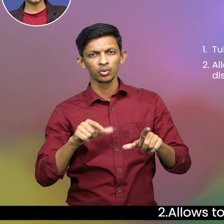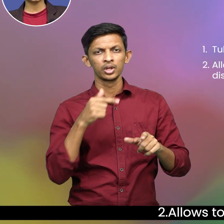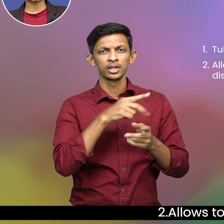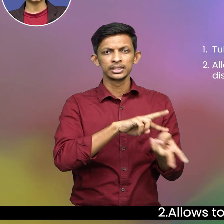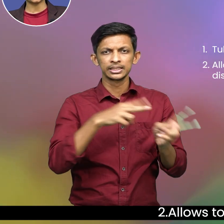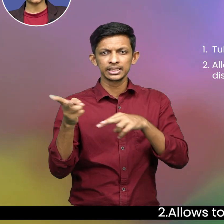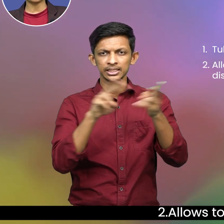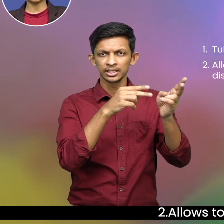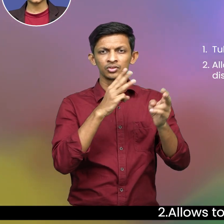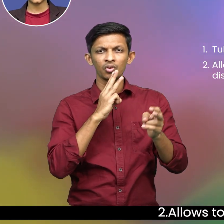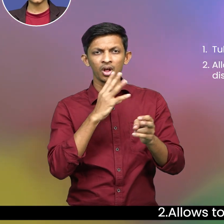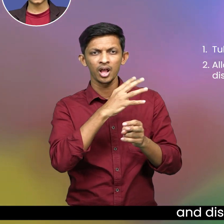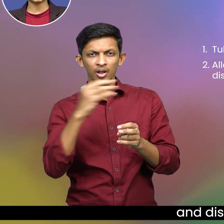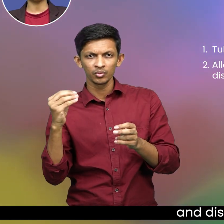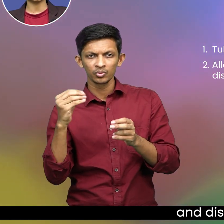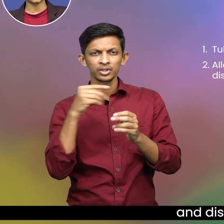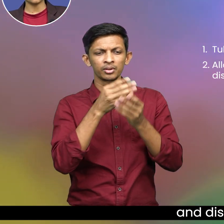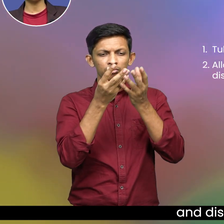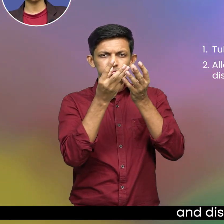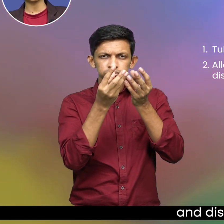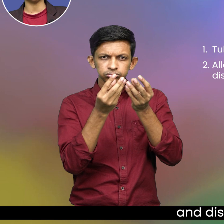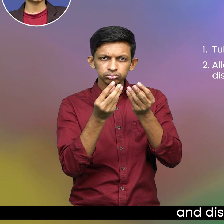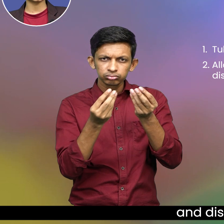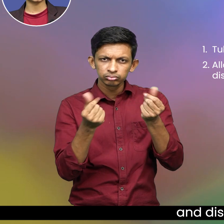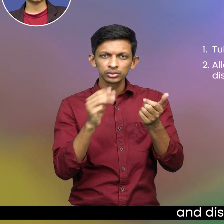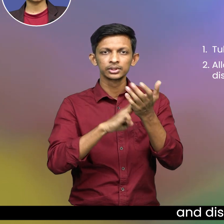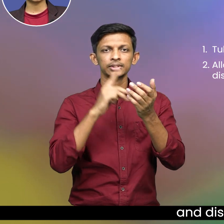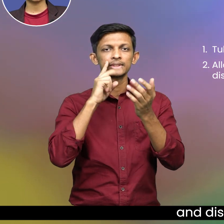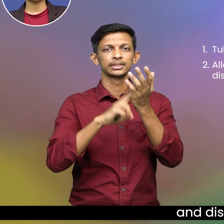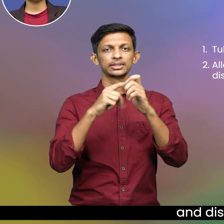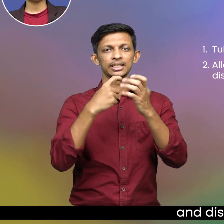allows to transport of water and dissolved minerals.